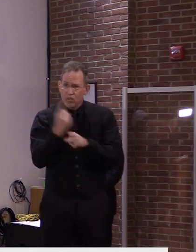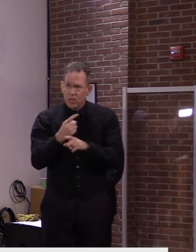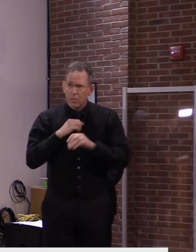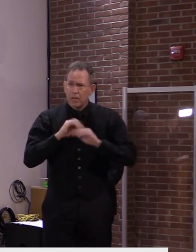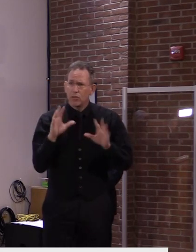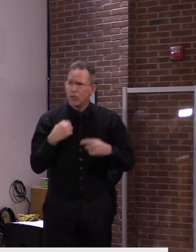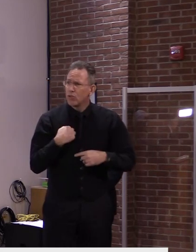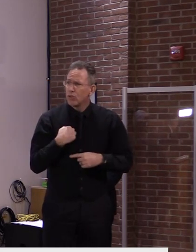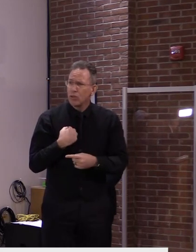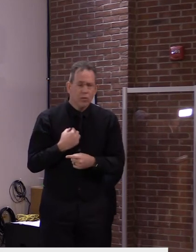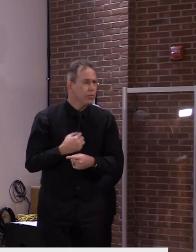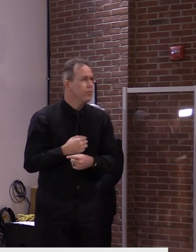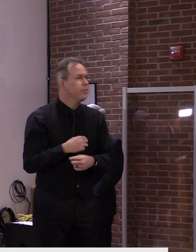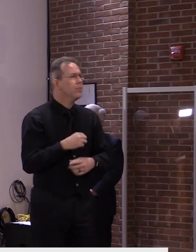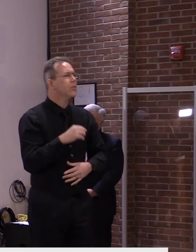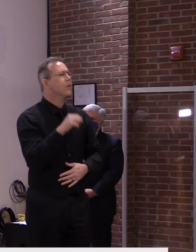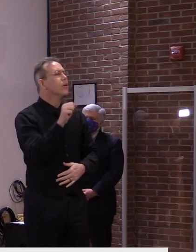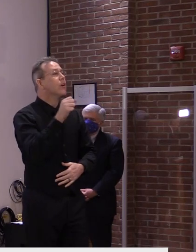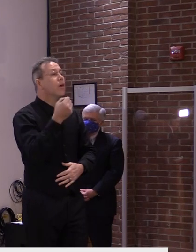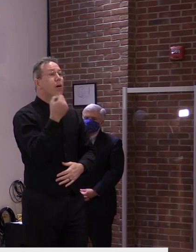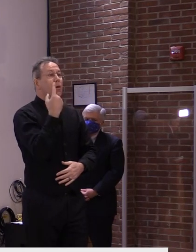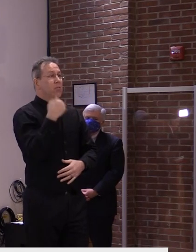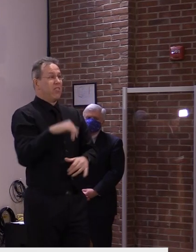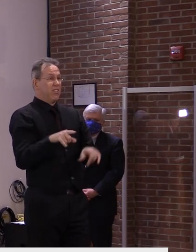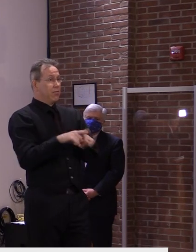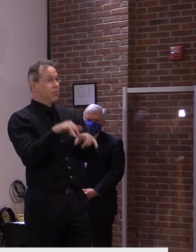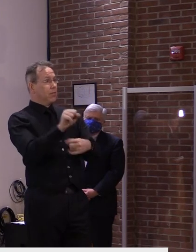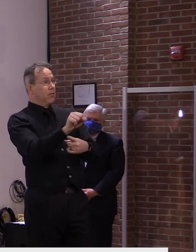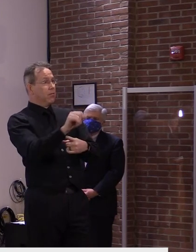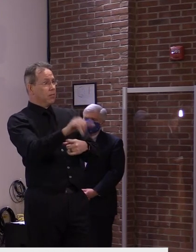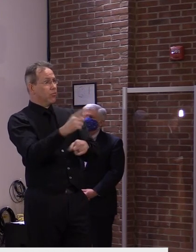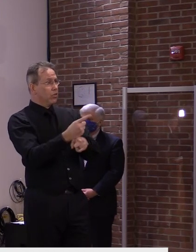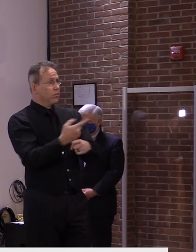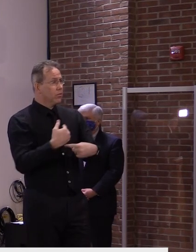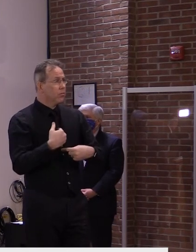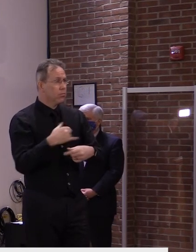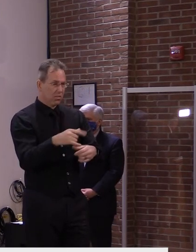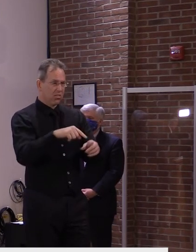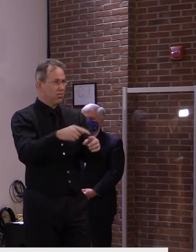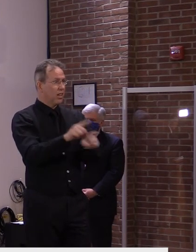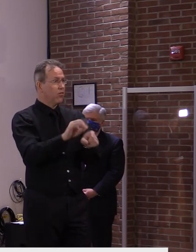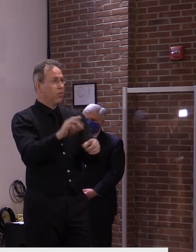start. There'd be slots open sometime next week. So yes.